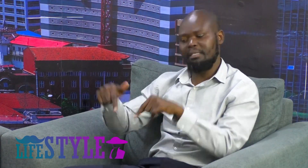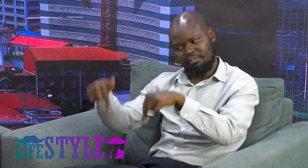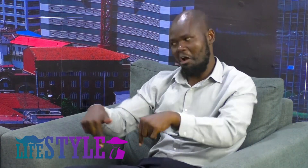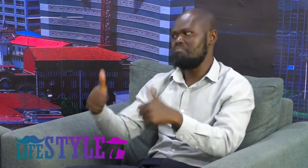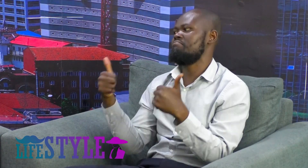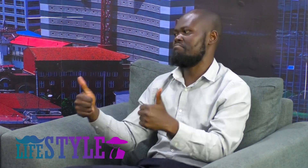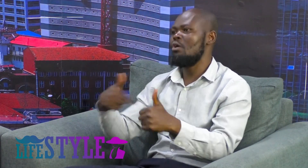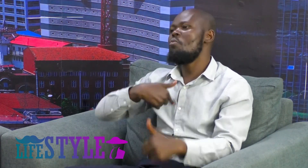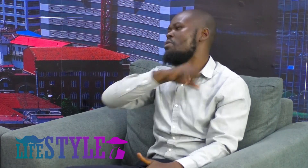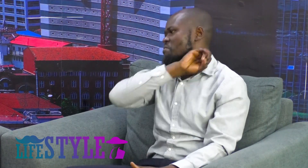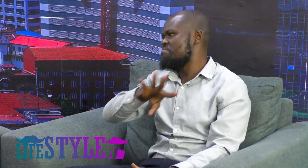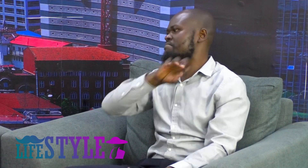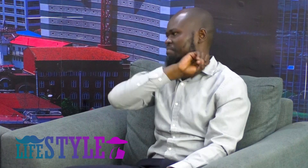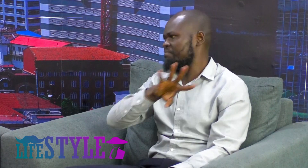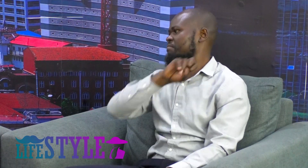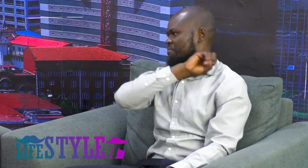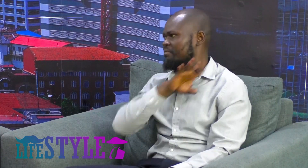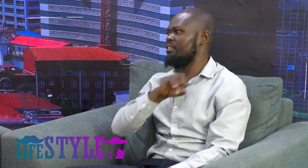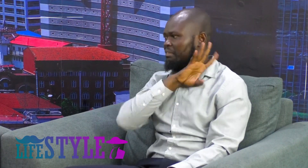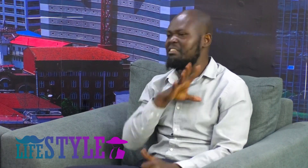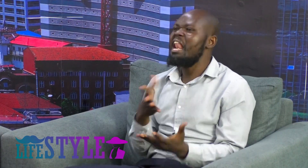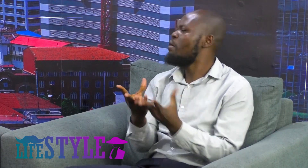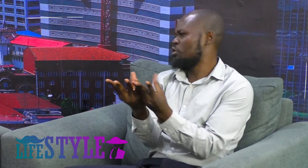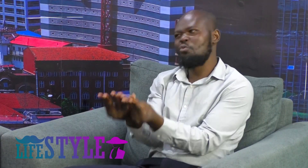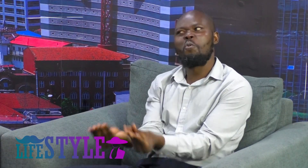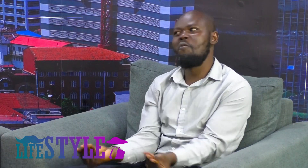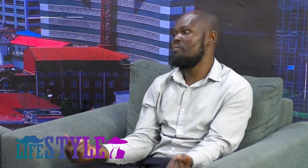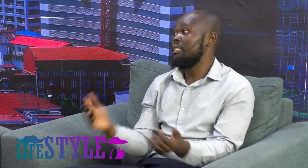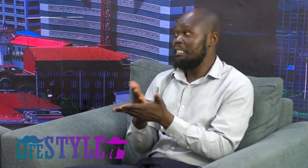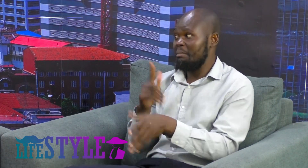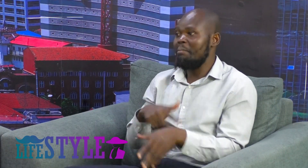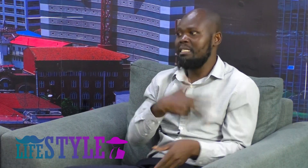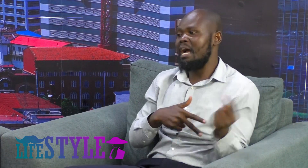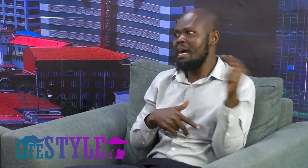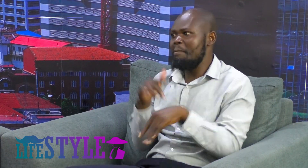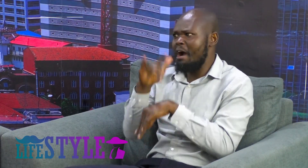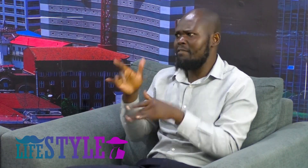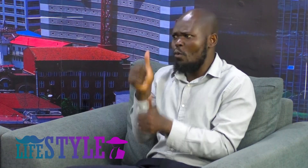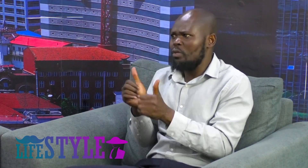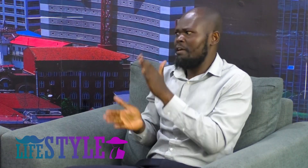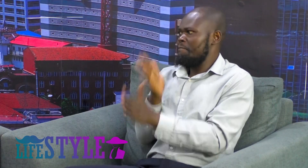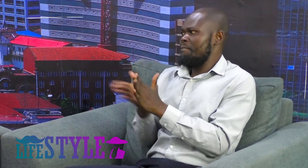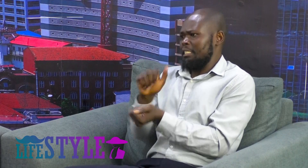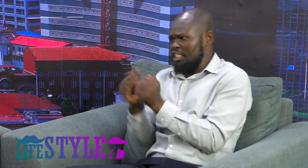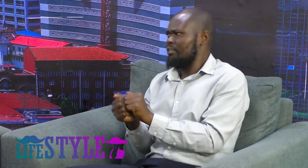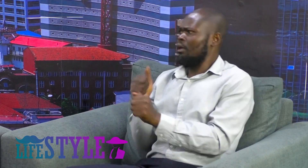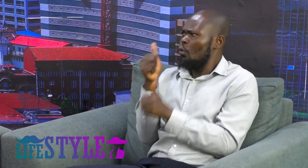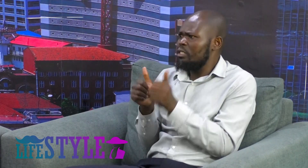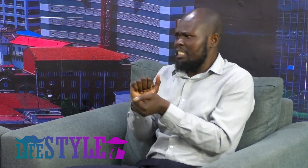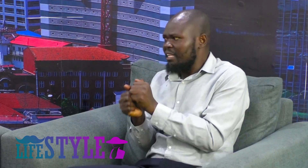Because before, here in our country there was a lot of complaints, with the deaf culture and things like that. But now I think we've